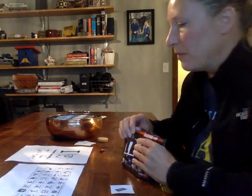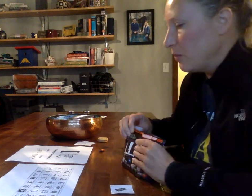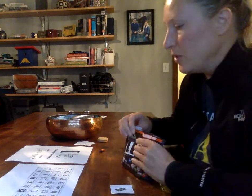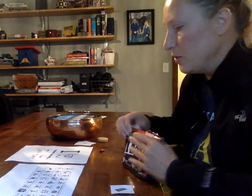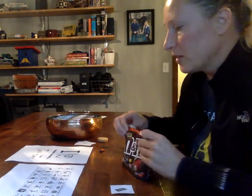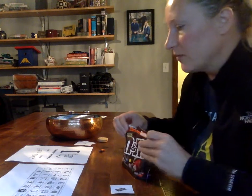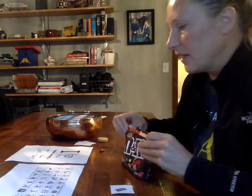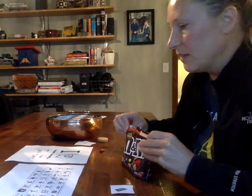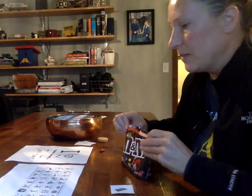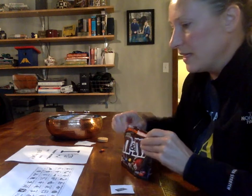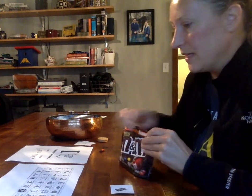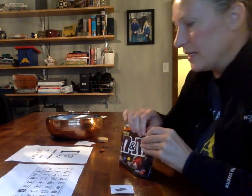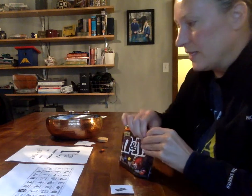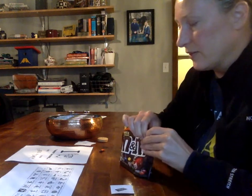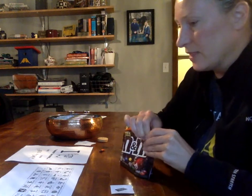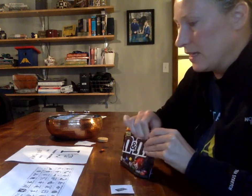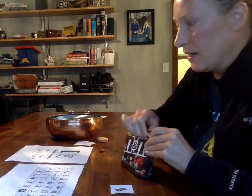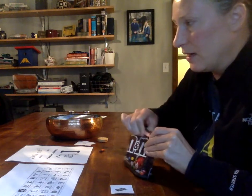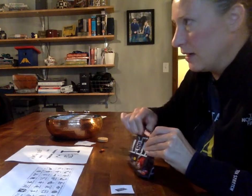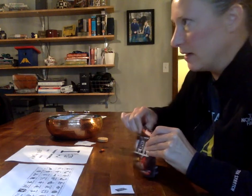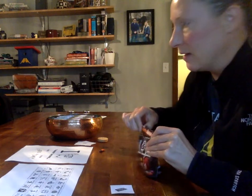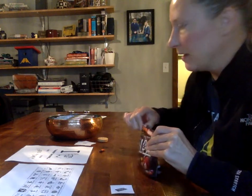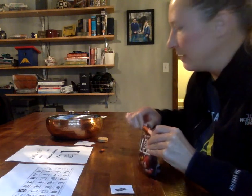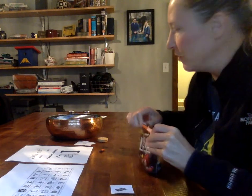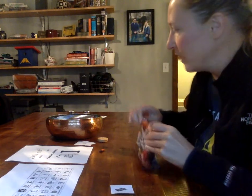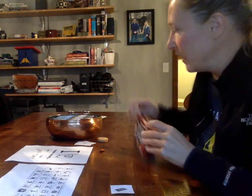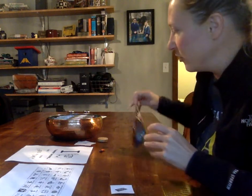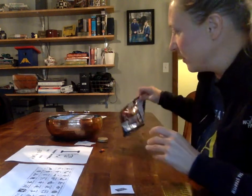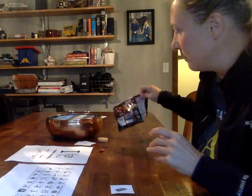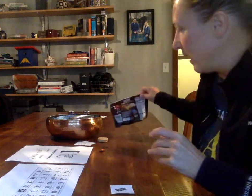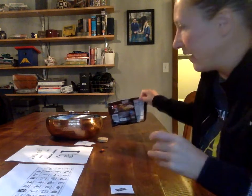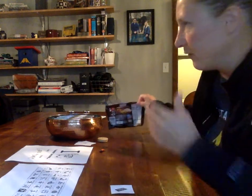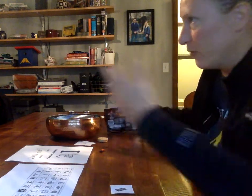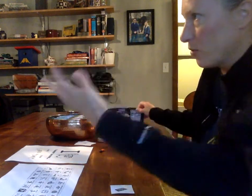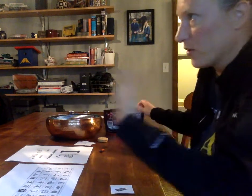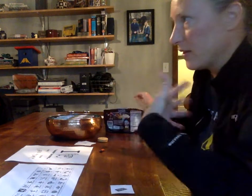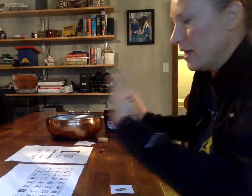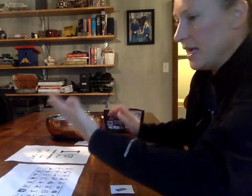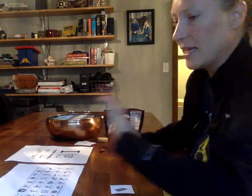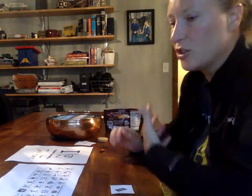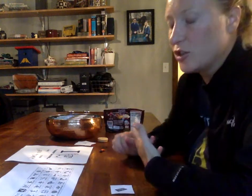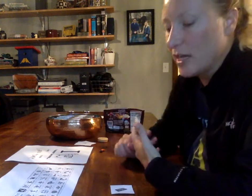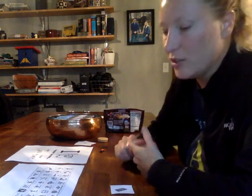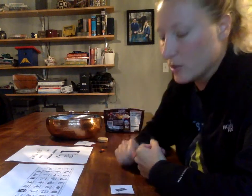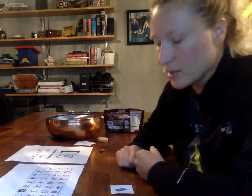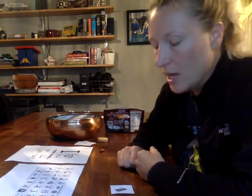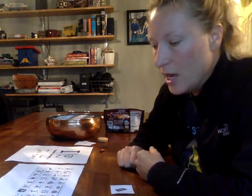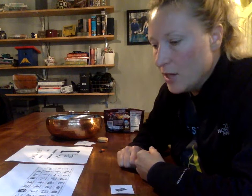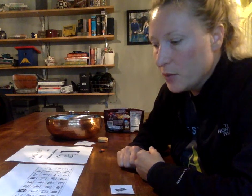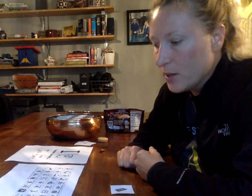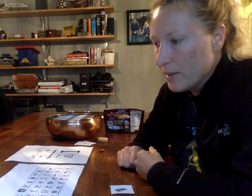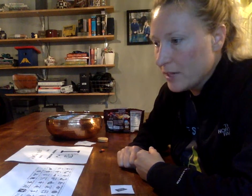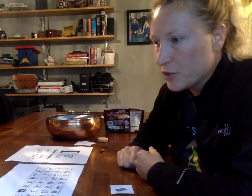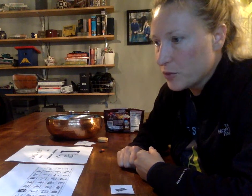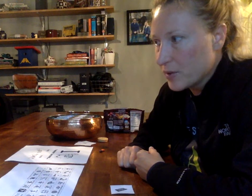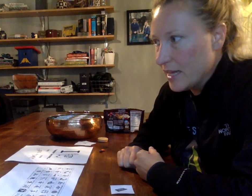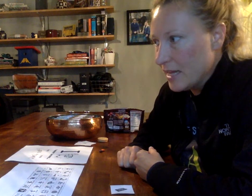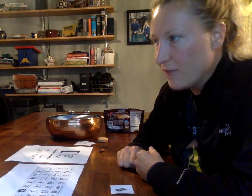When you are developing these different communication back and forth exchanges, you want to make sure that if they're